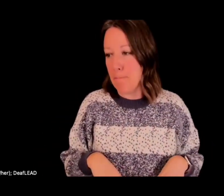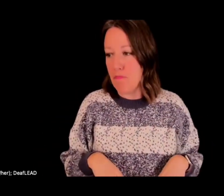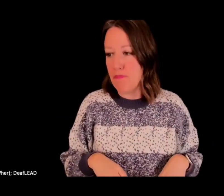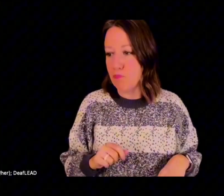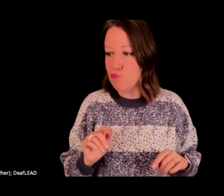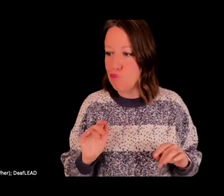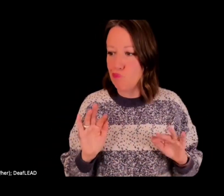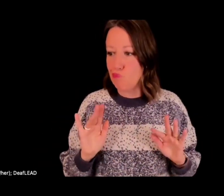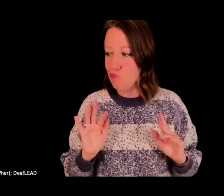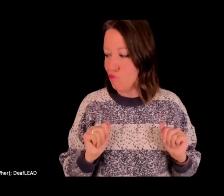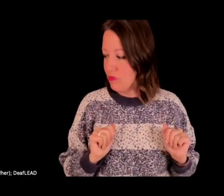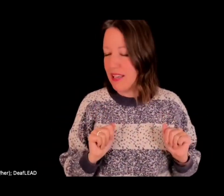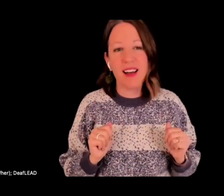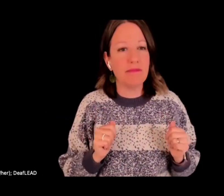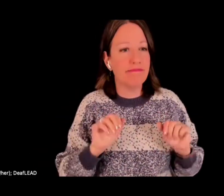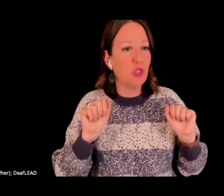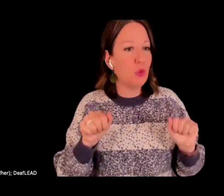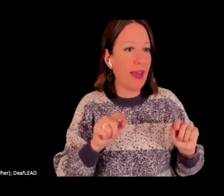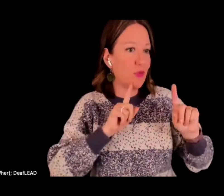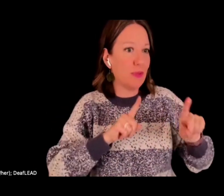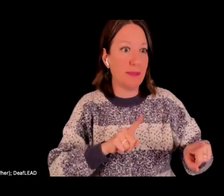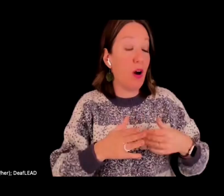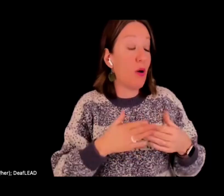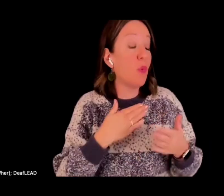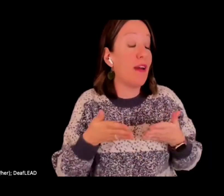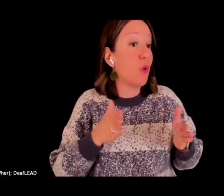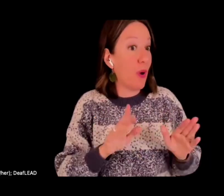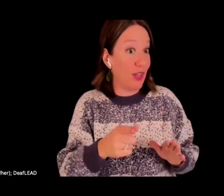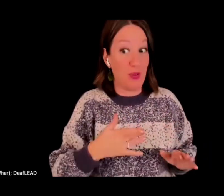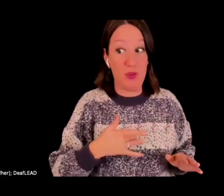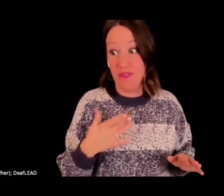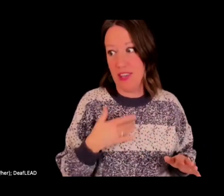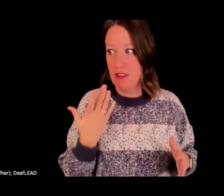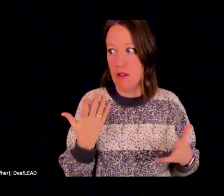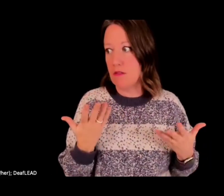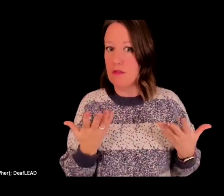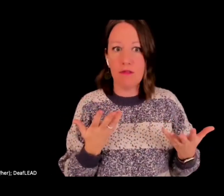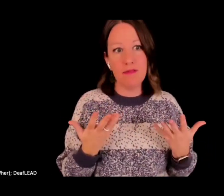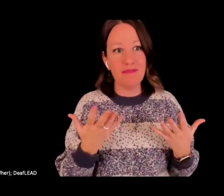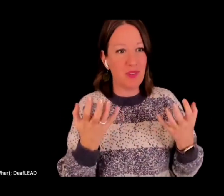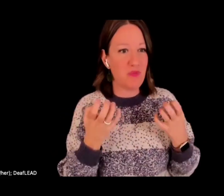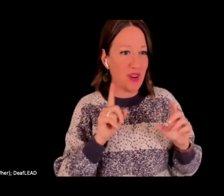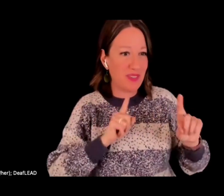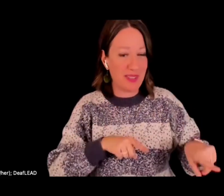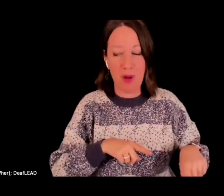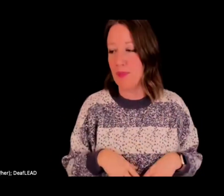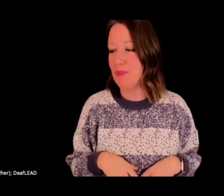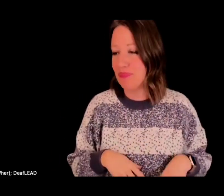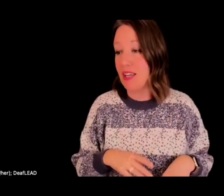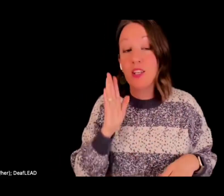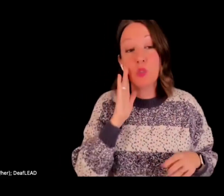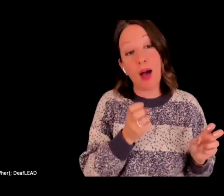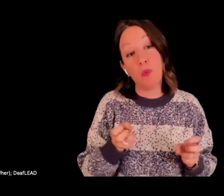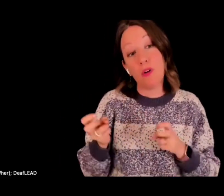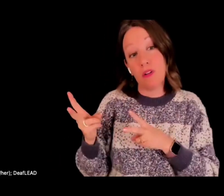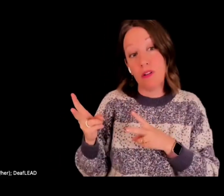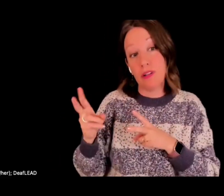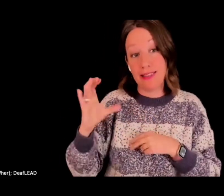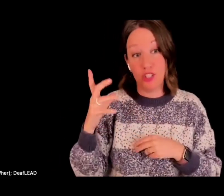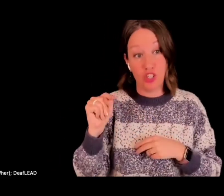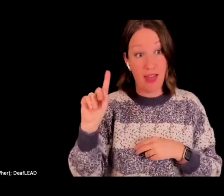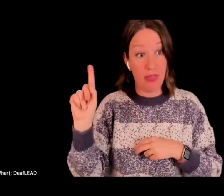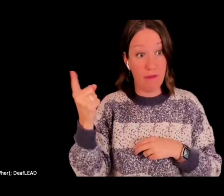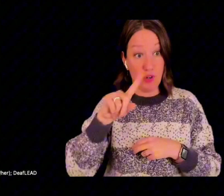And you might respond or squiggle in a way that can't necessarily be read, but you can respond in whatever way feels right for